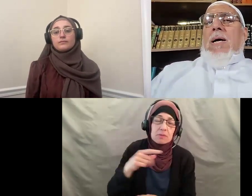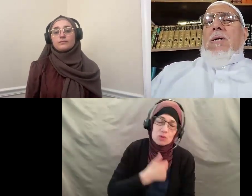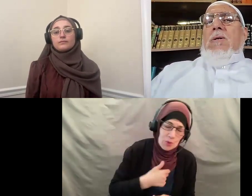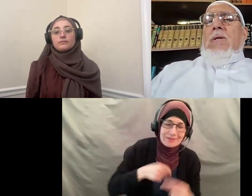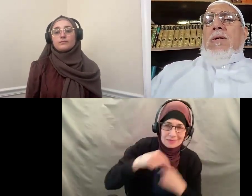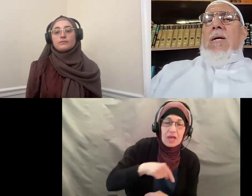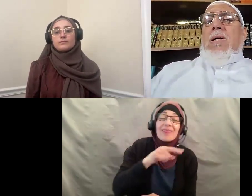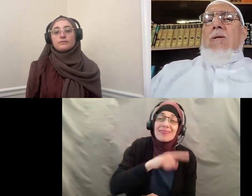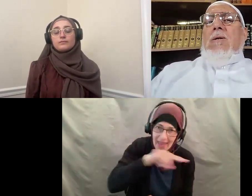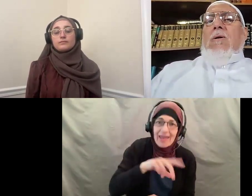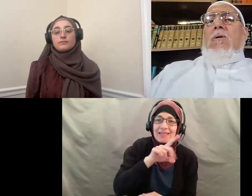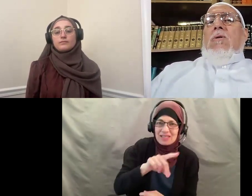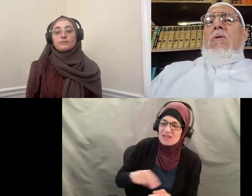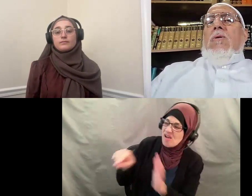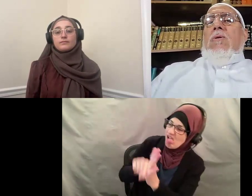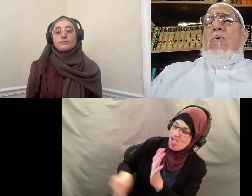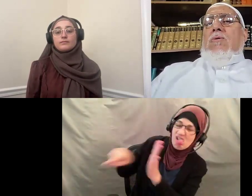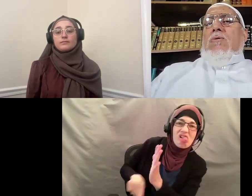So Allah answers and says,